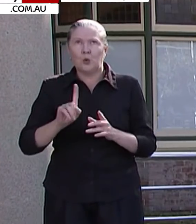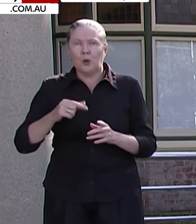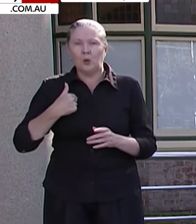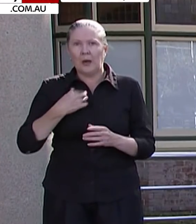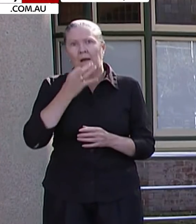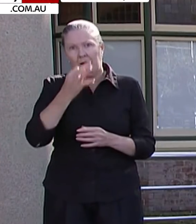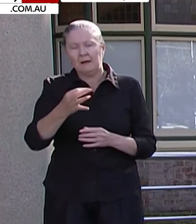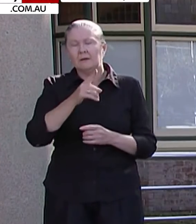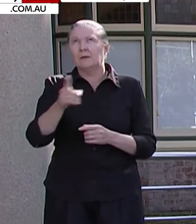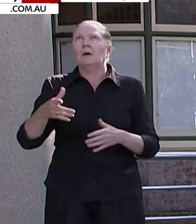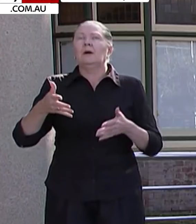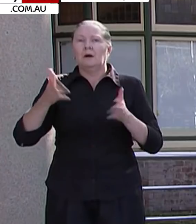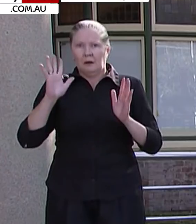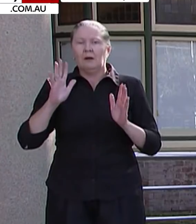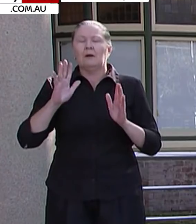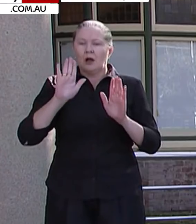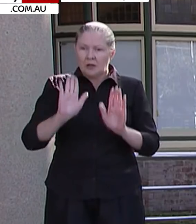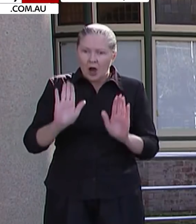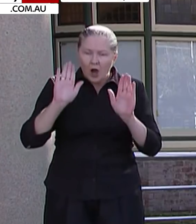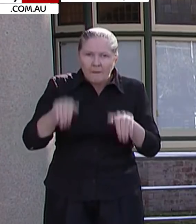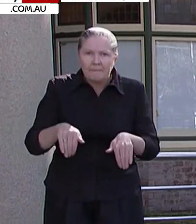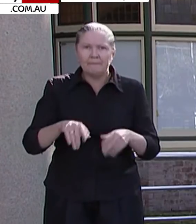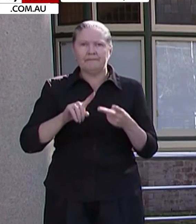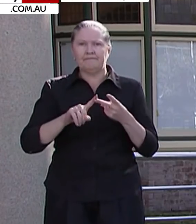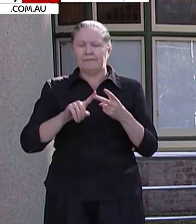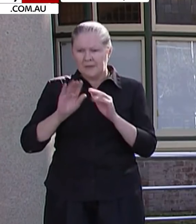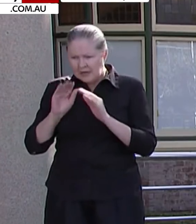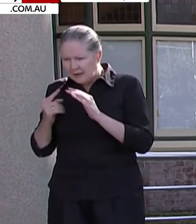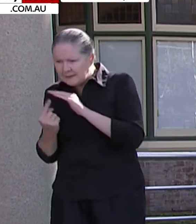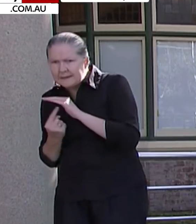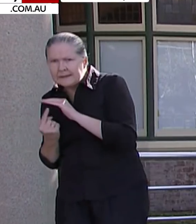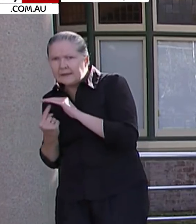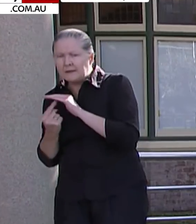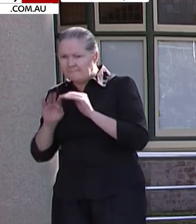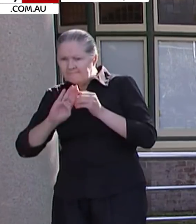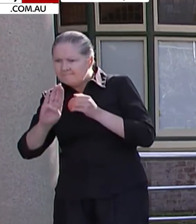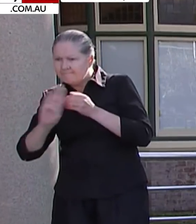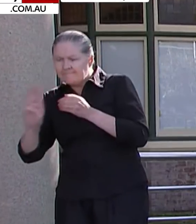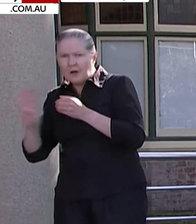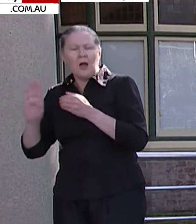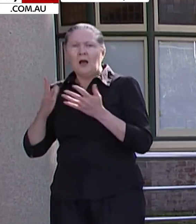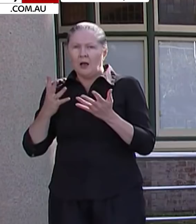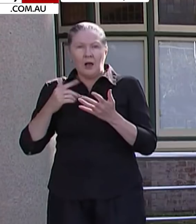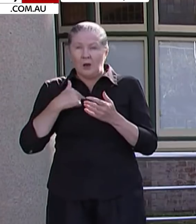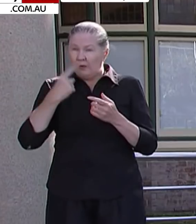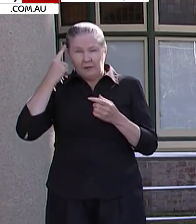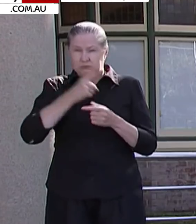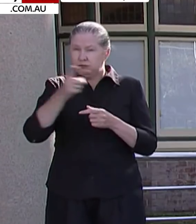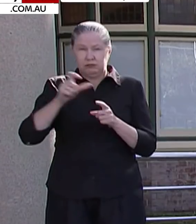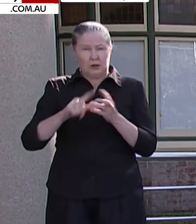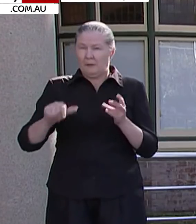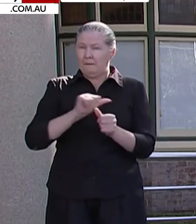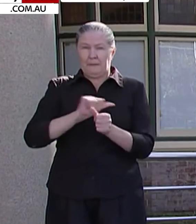at home, they have self-isolated, they have responded with the best sense of Australia imaginable. The hard